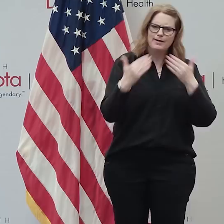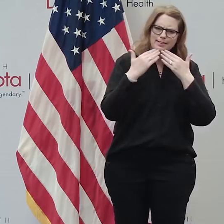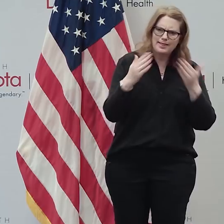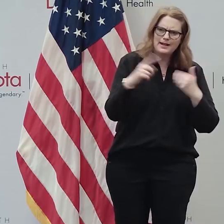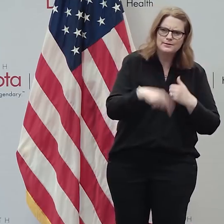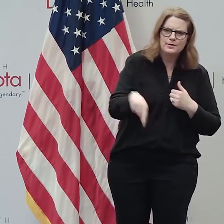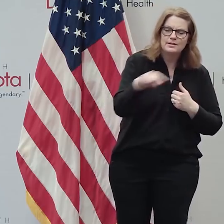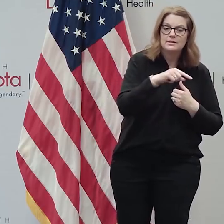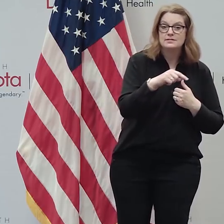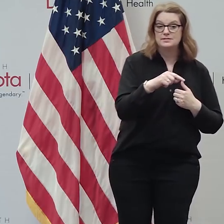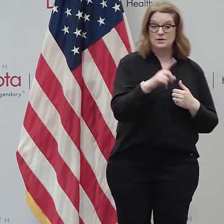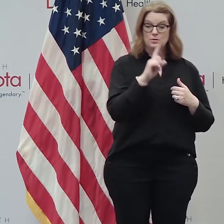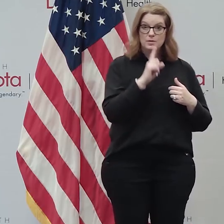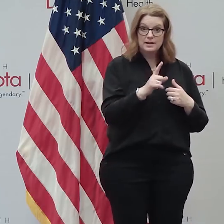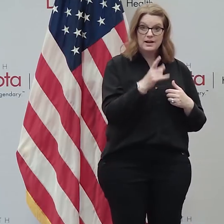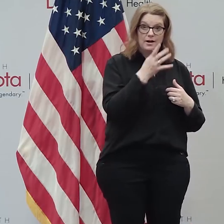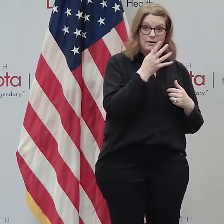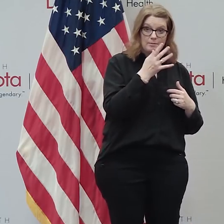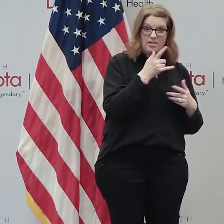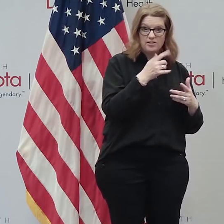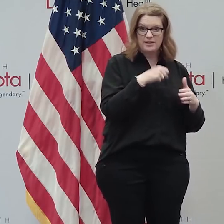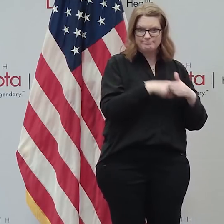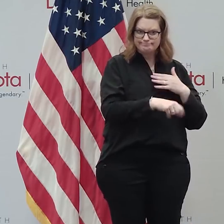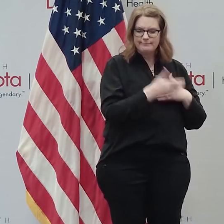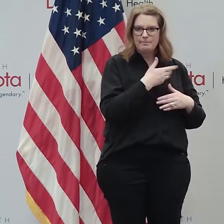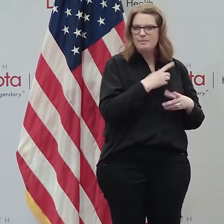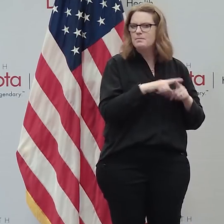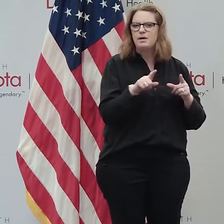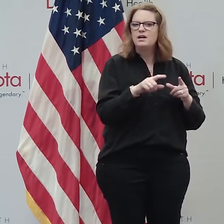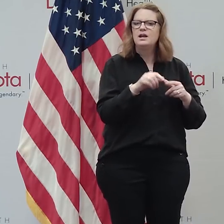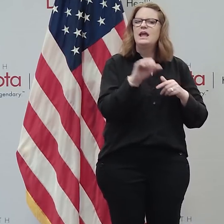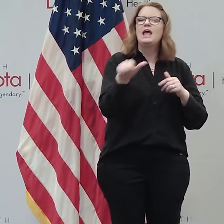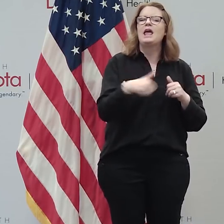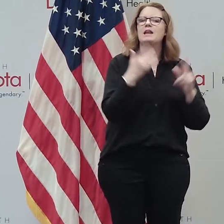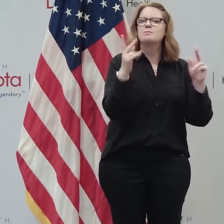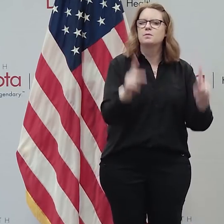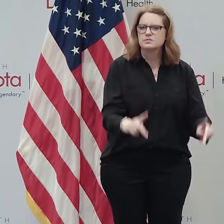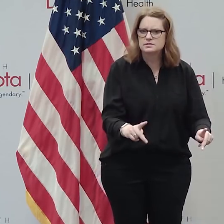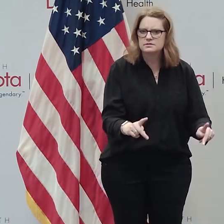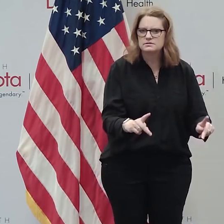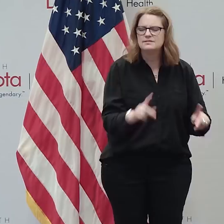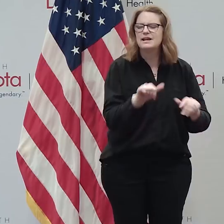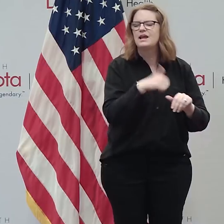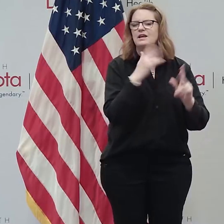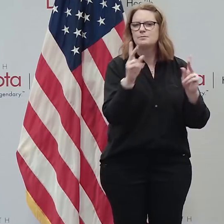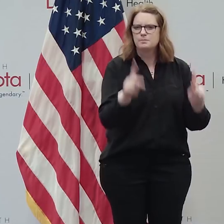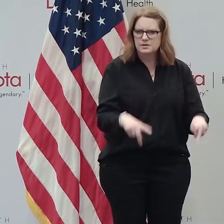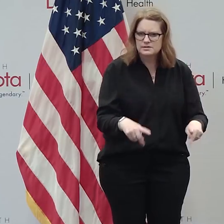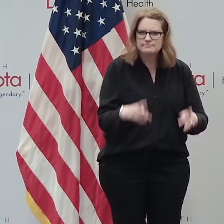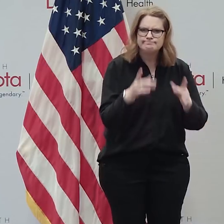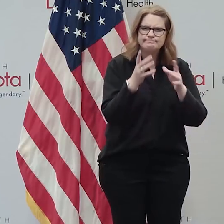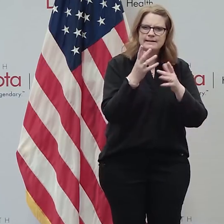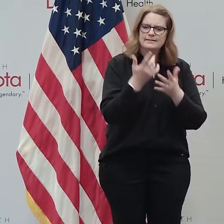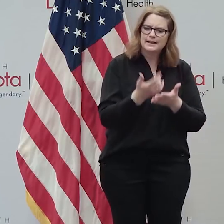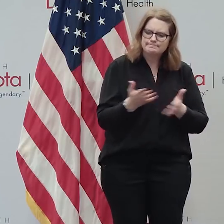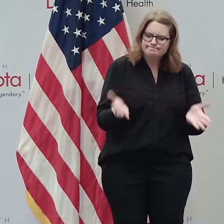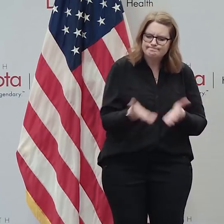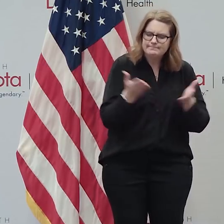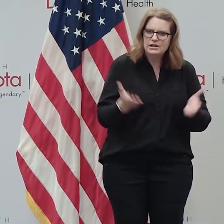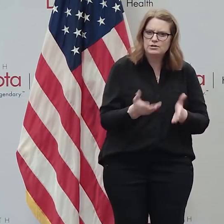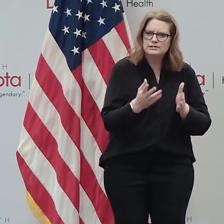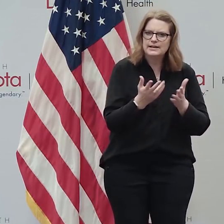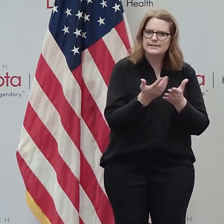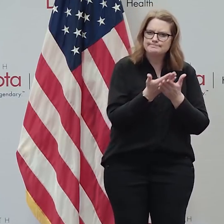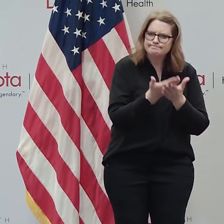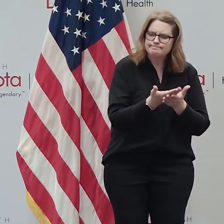either mothers literally or in the roles of being mothers who've helped shape and are helping shape North Dakota children into responsible and